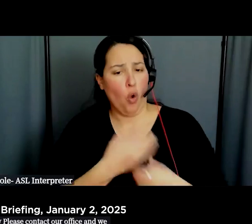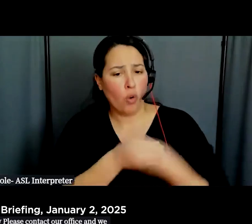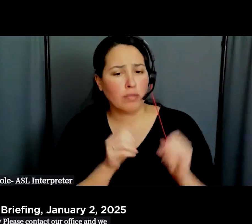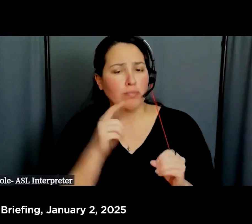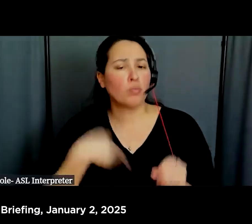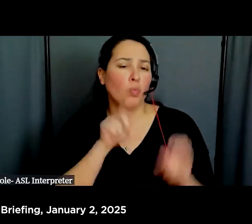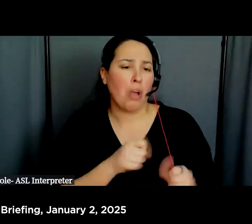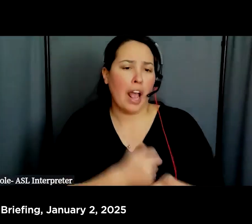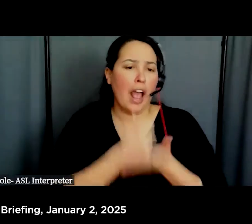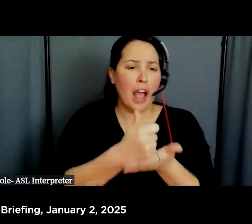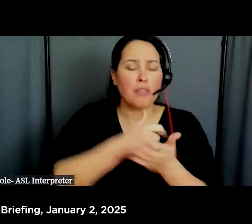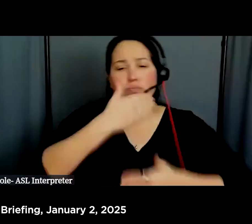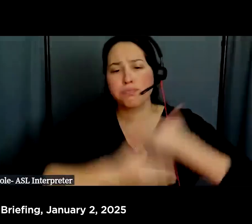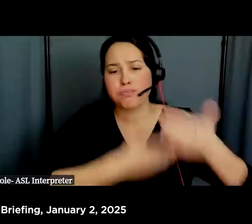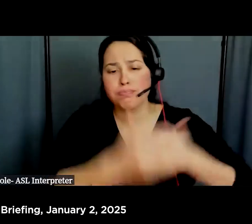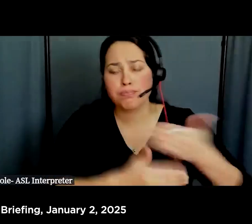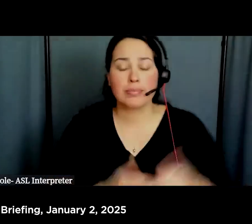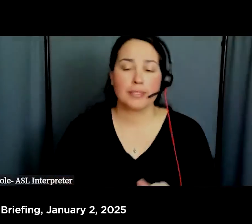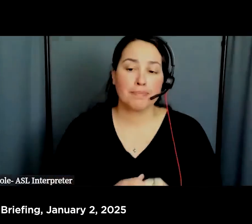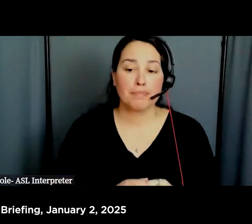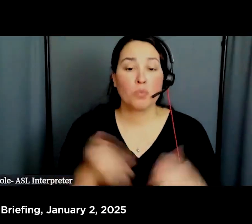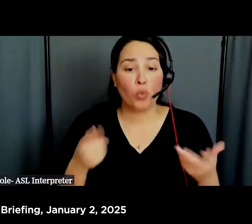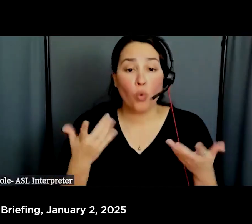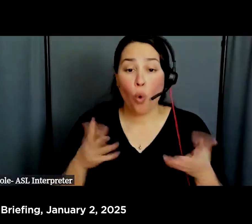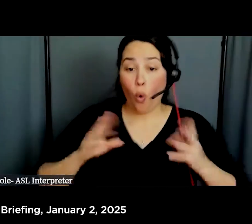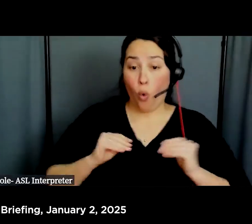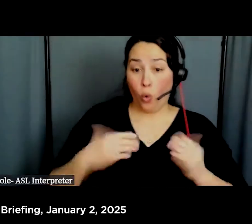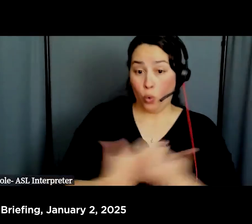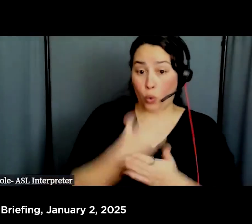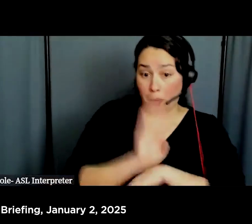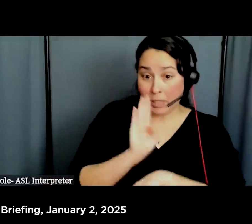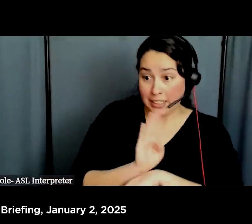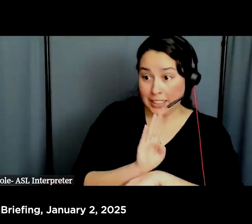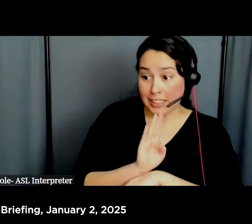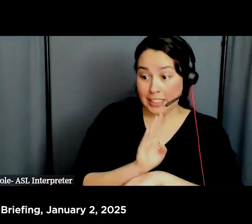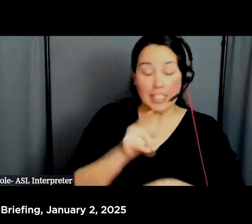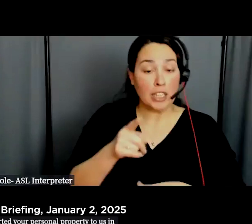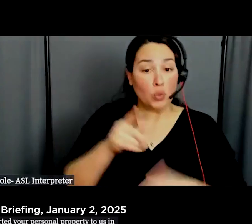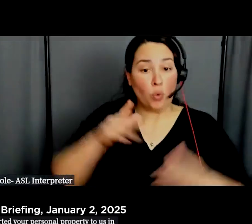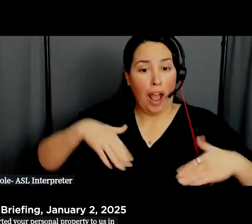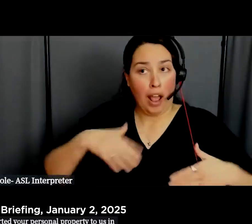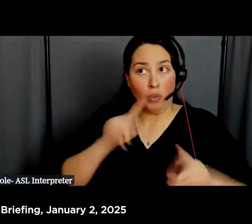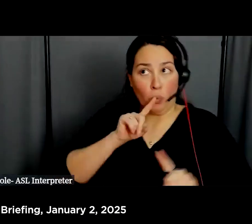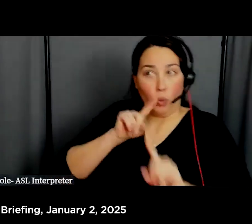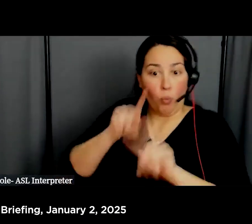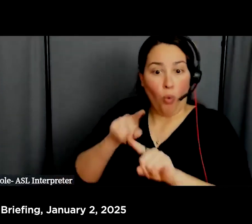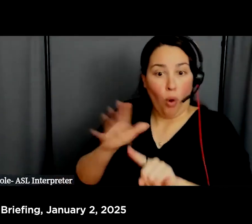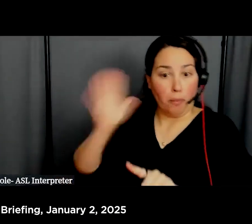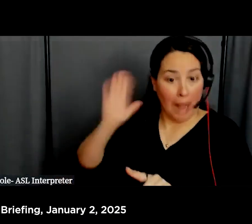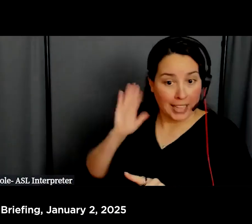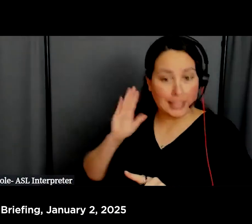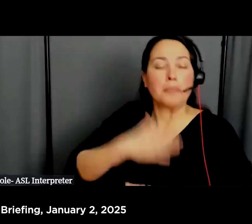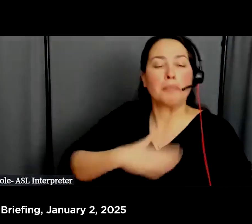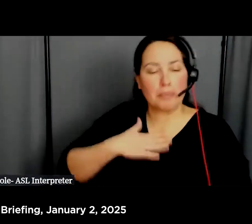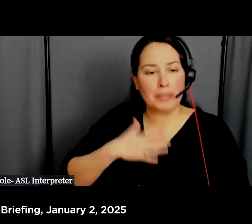a new business or have not reported your personal property to us in the past, please contact our office and we will go through the